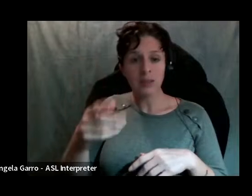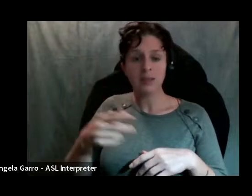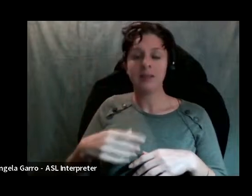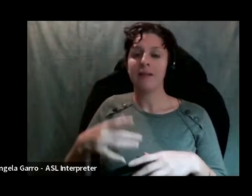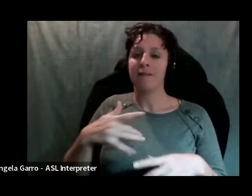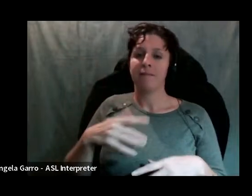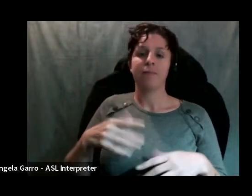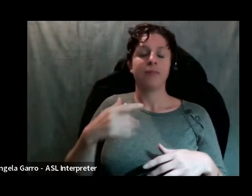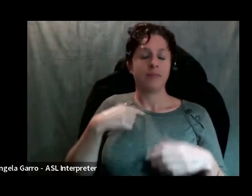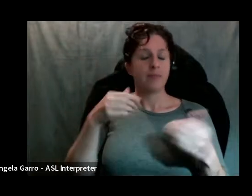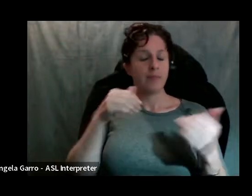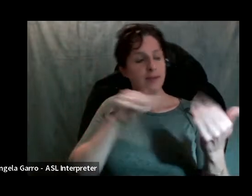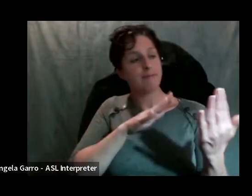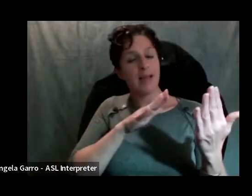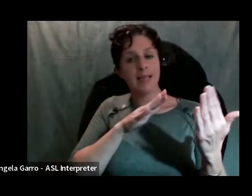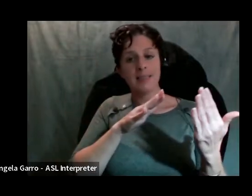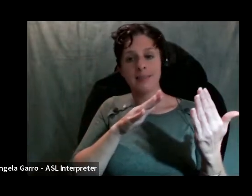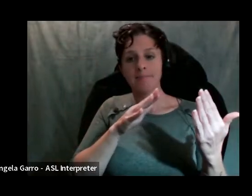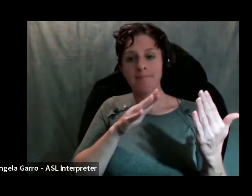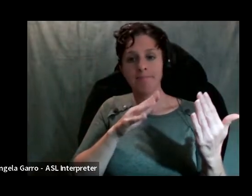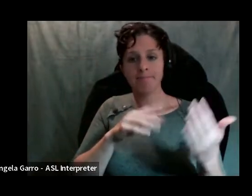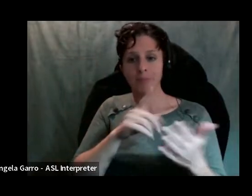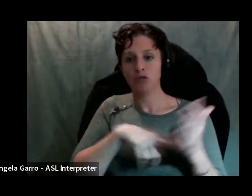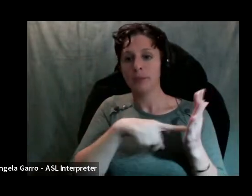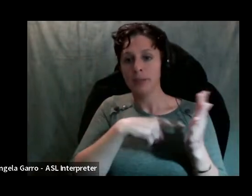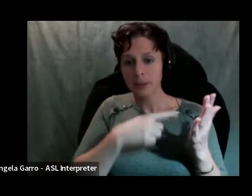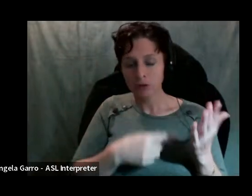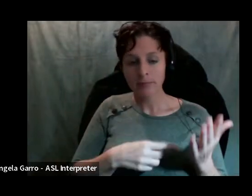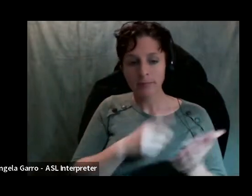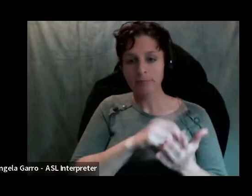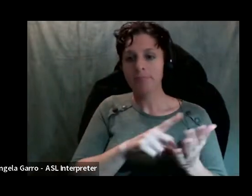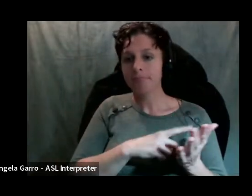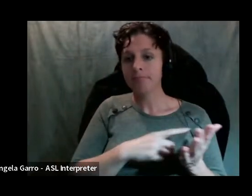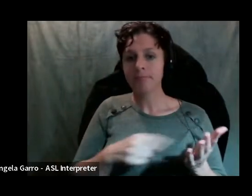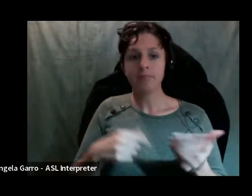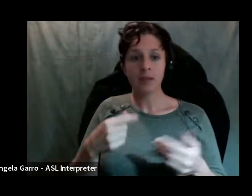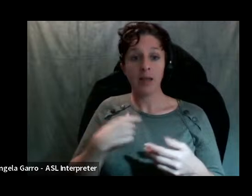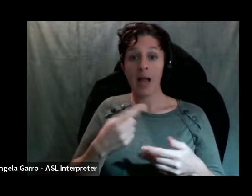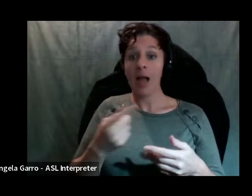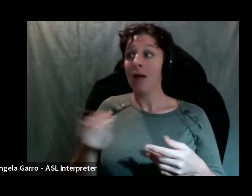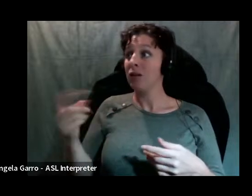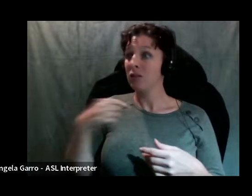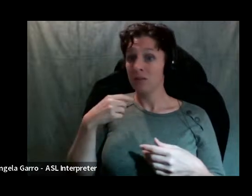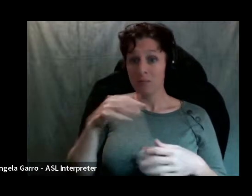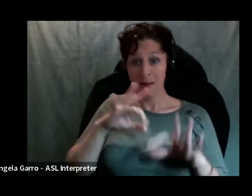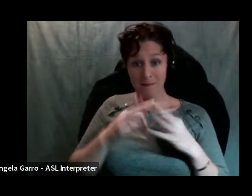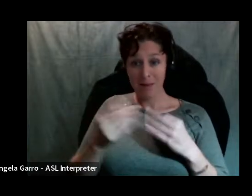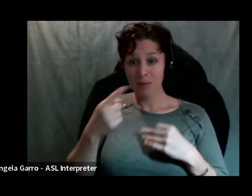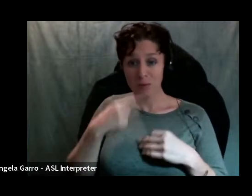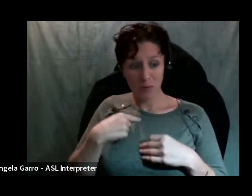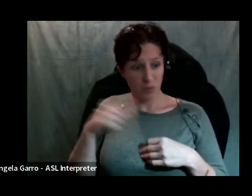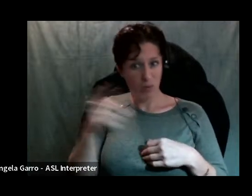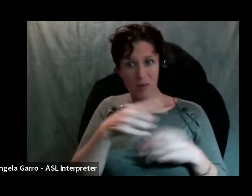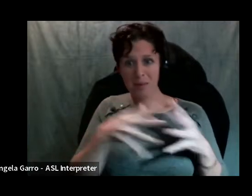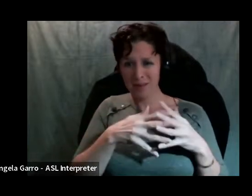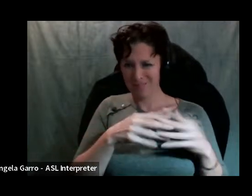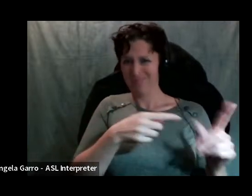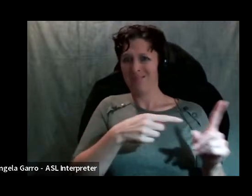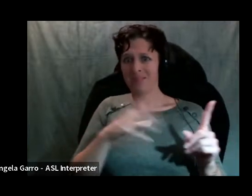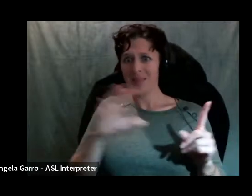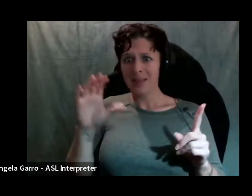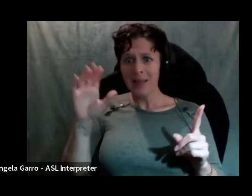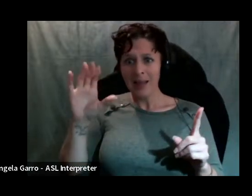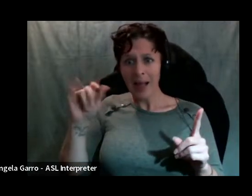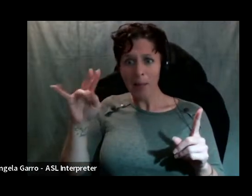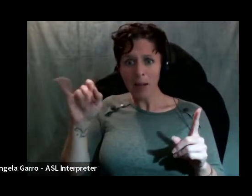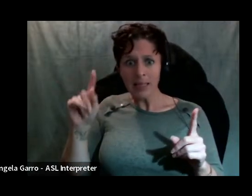discrimination. But when my parents told me that we're moving to America, I burst into tears. America was a capitalist country. How could my